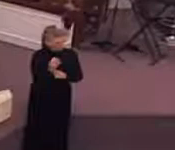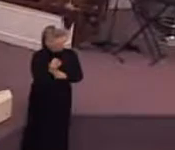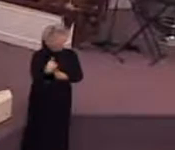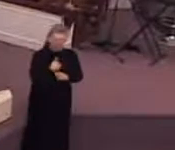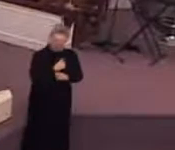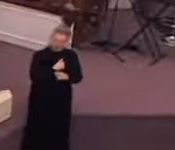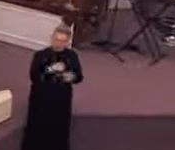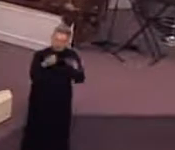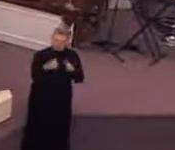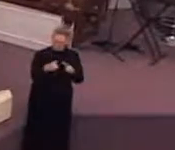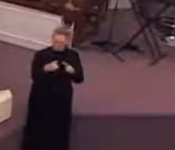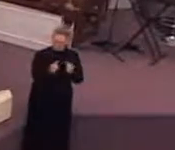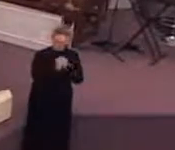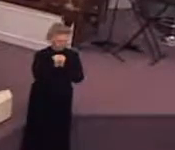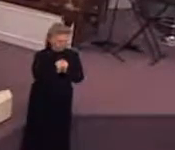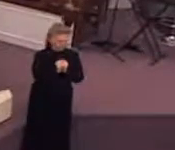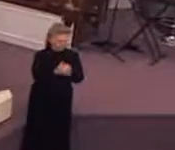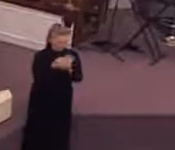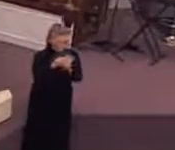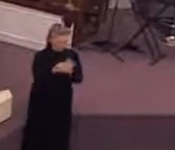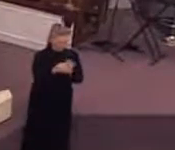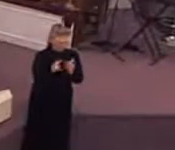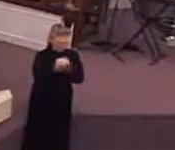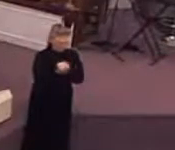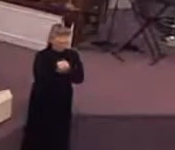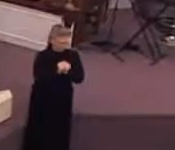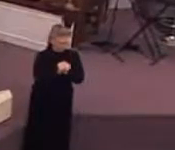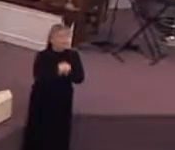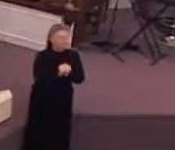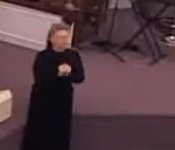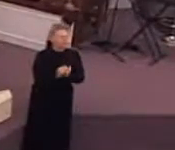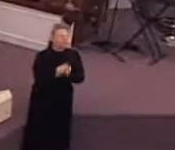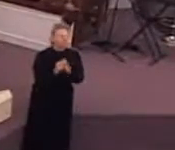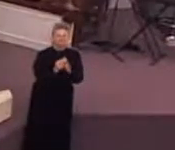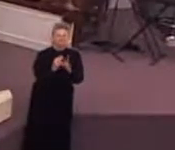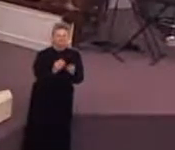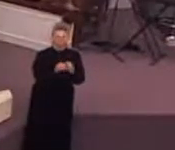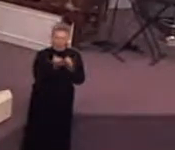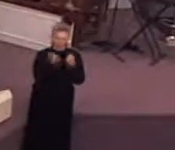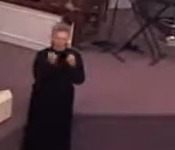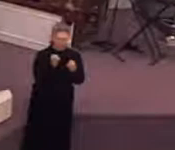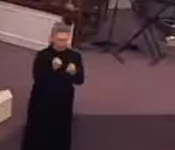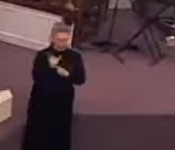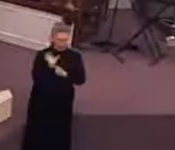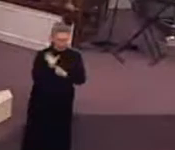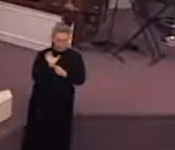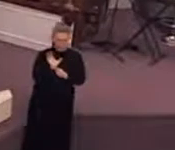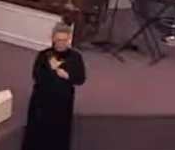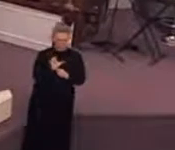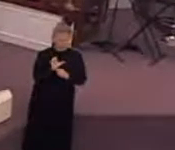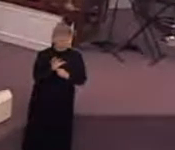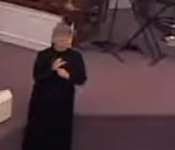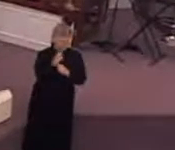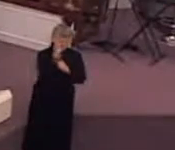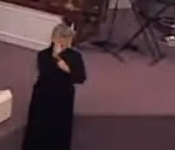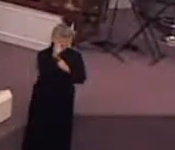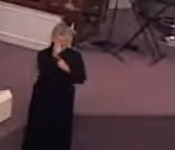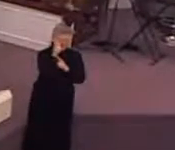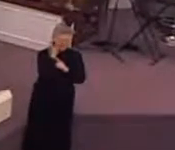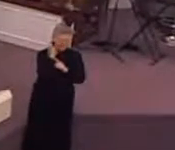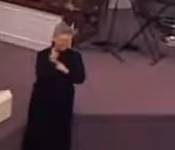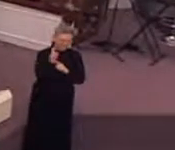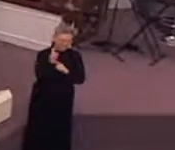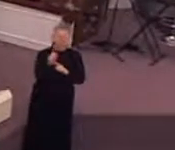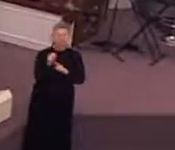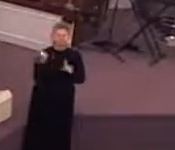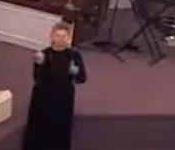together. We have got to be united together. It is a very strong force, amen, that the devil has to